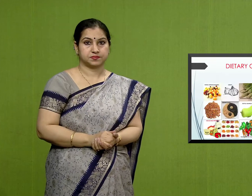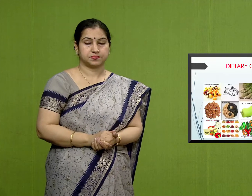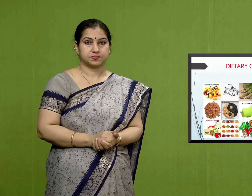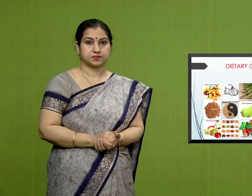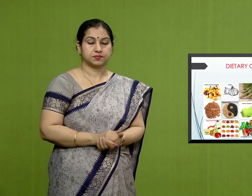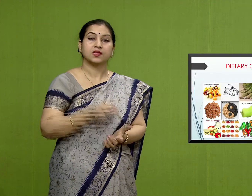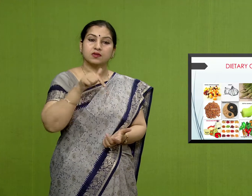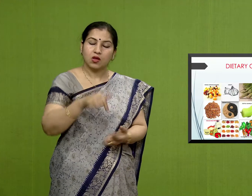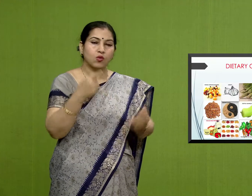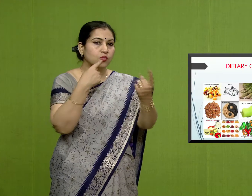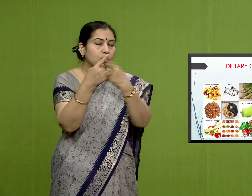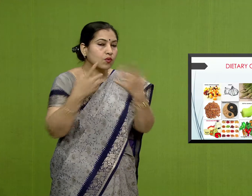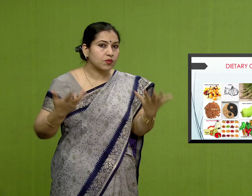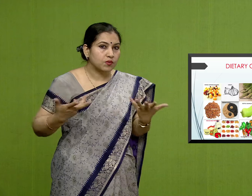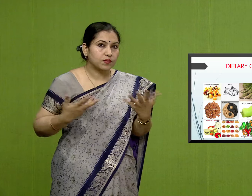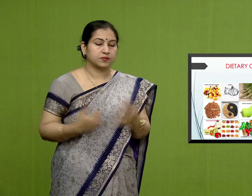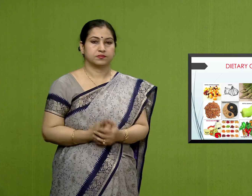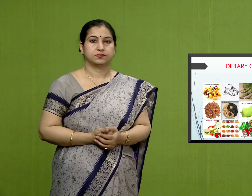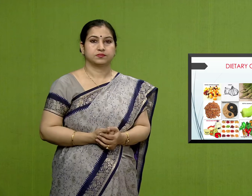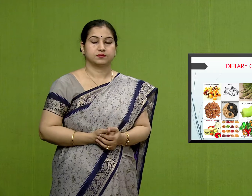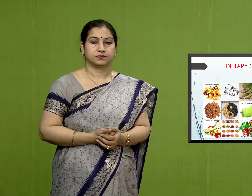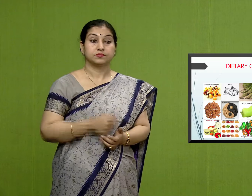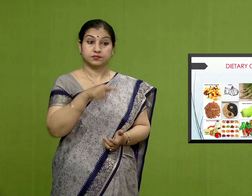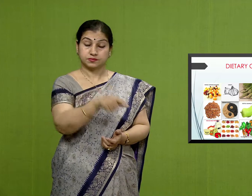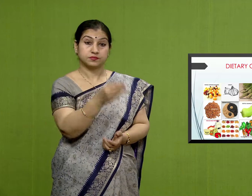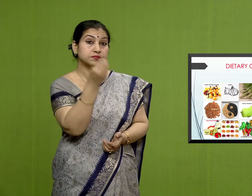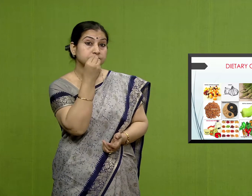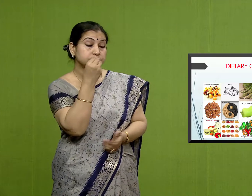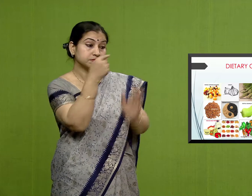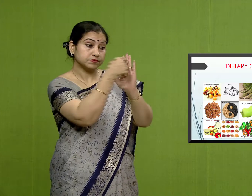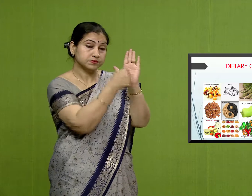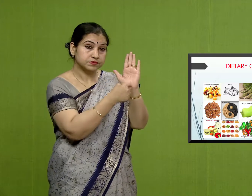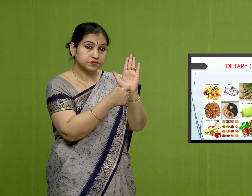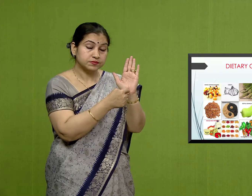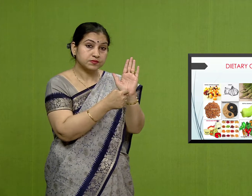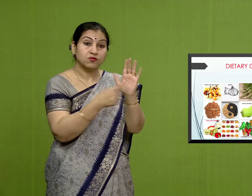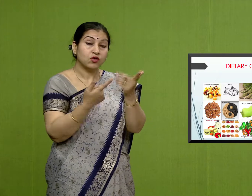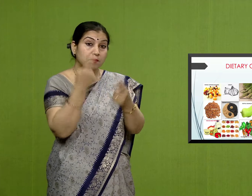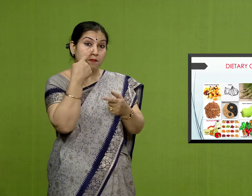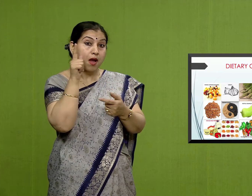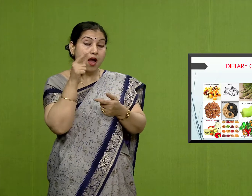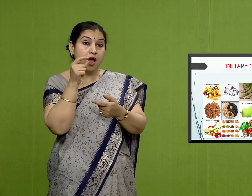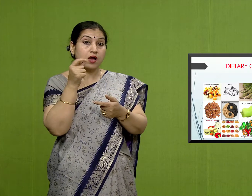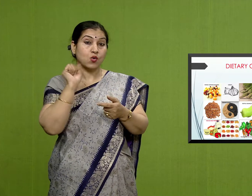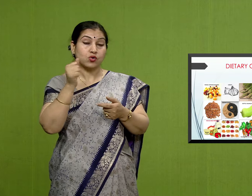Let's understand about the dietary guidelines for lactating mother.